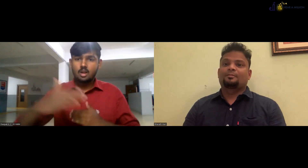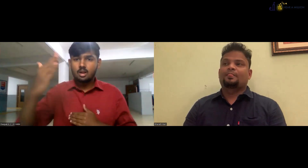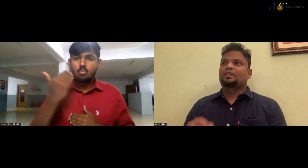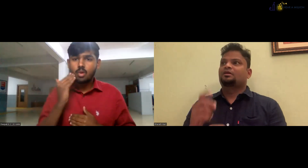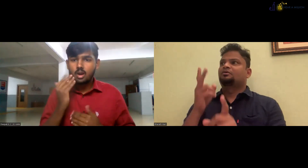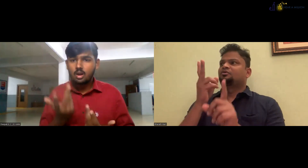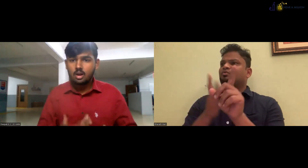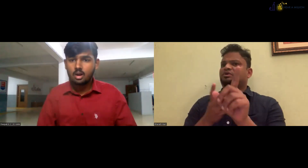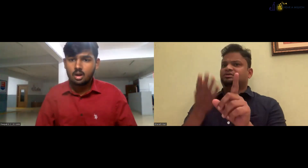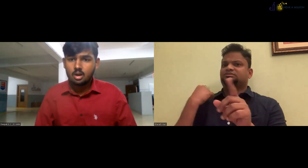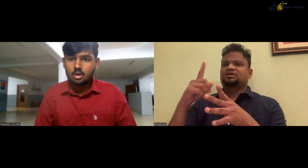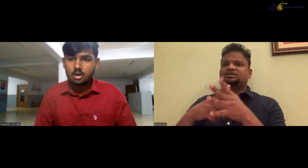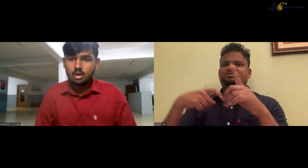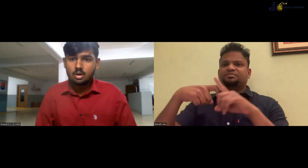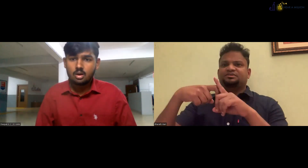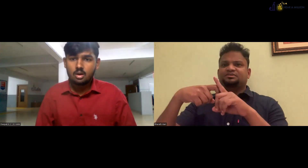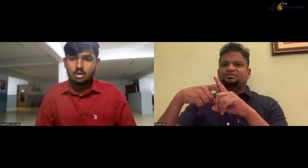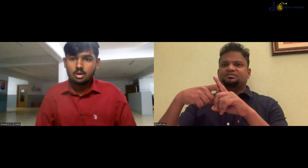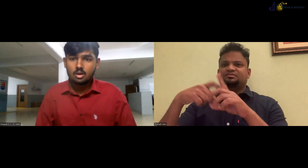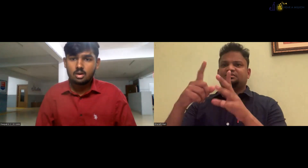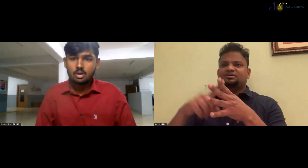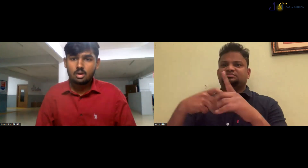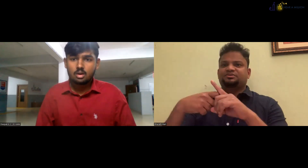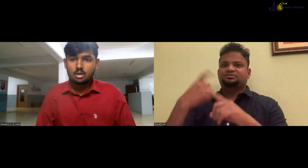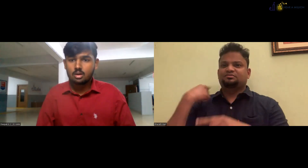did you started travel alone? When did you start it? I think